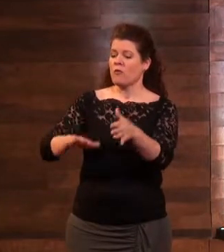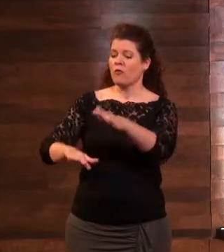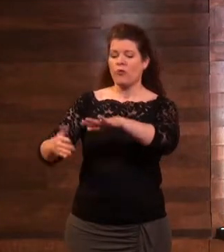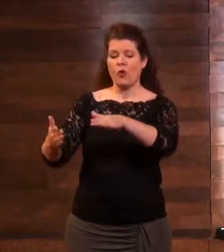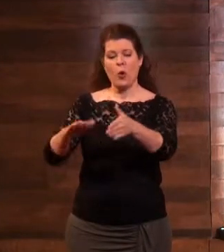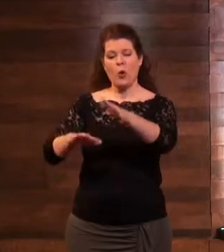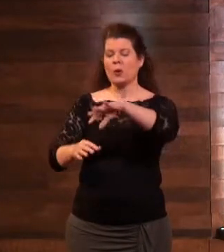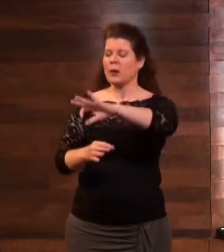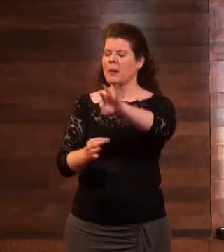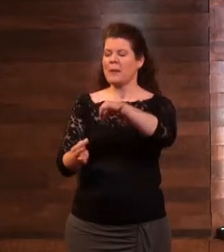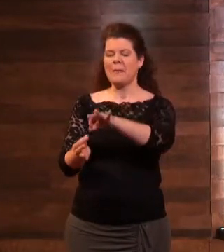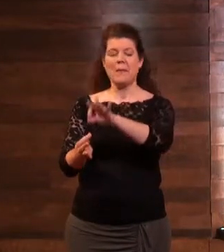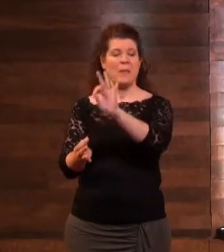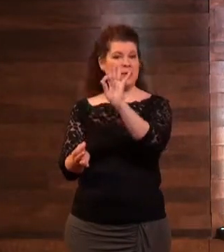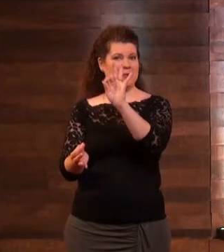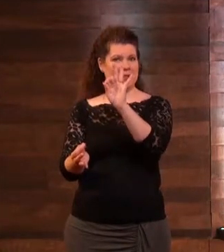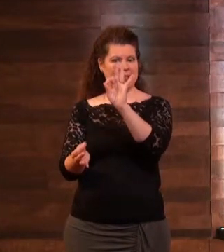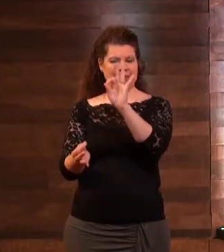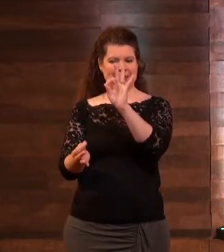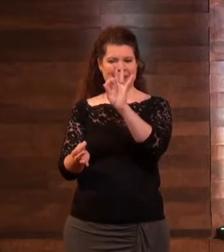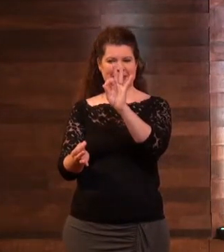thinking, you wicked people.